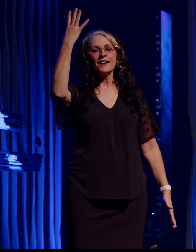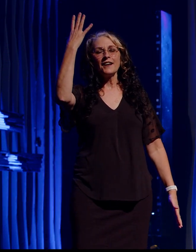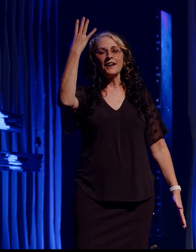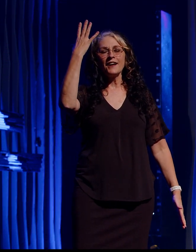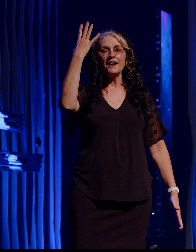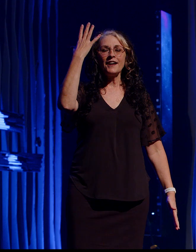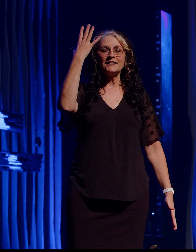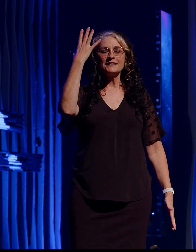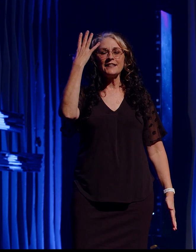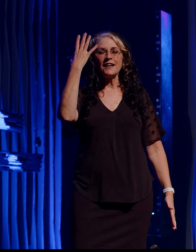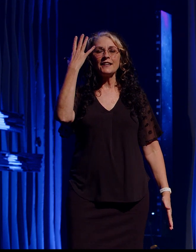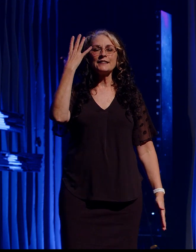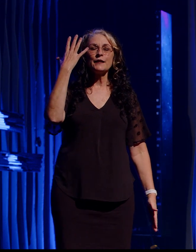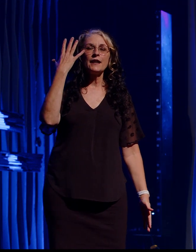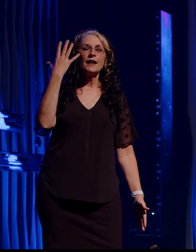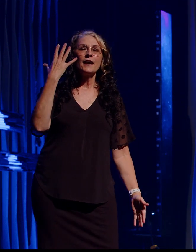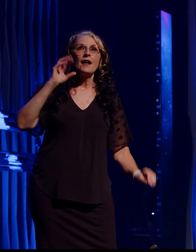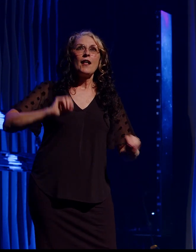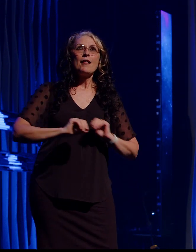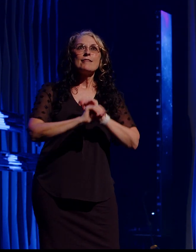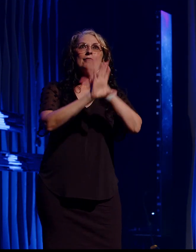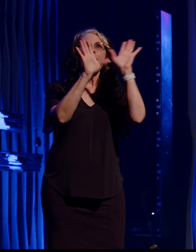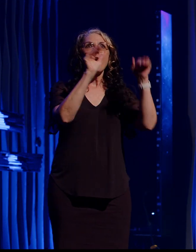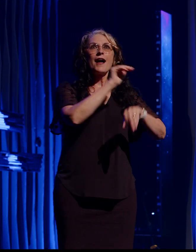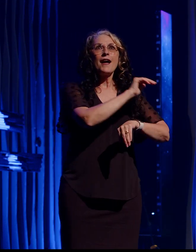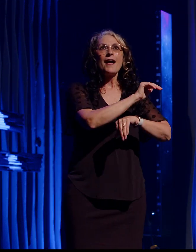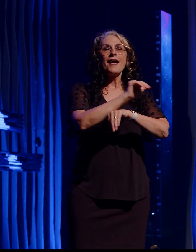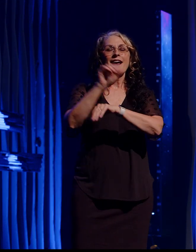You light the stars by